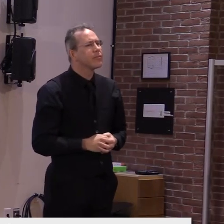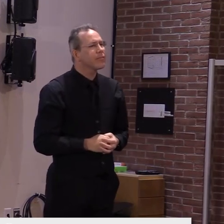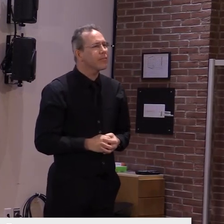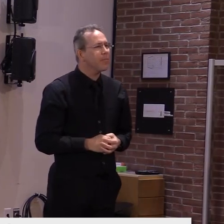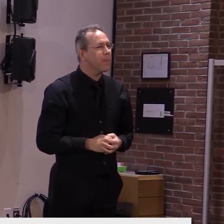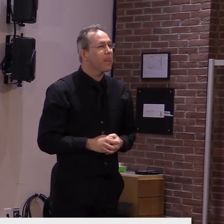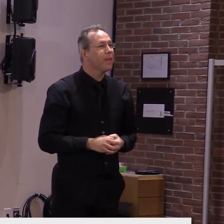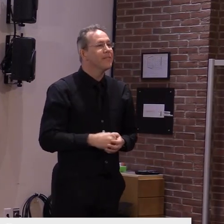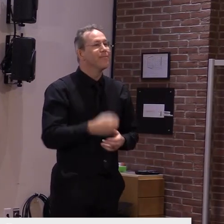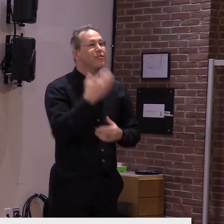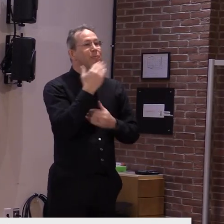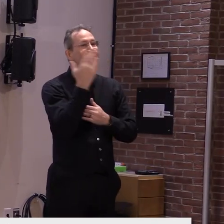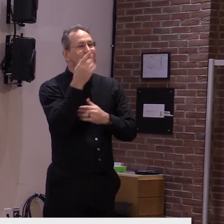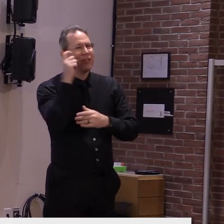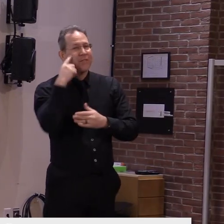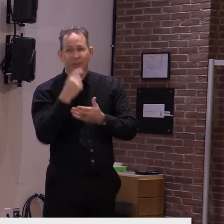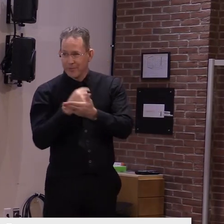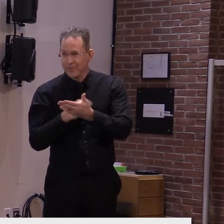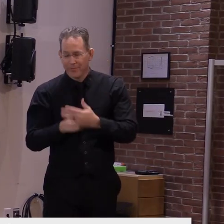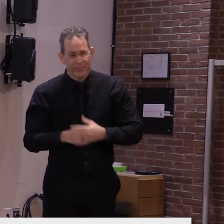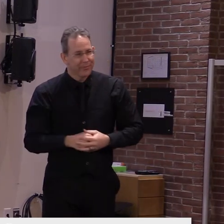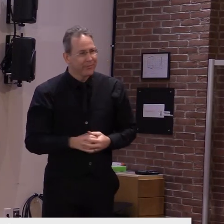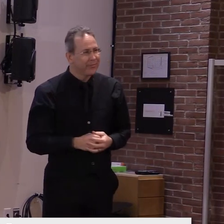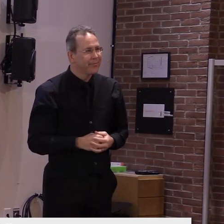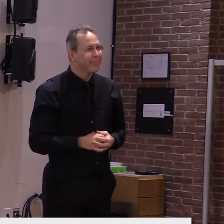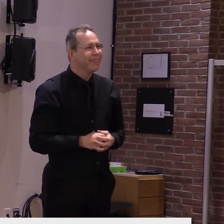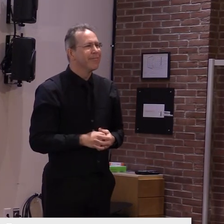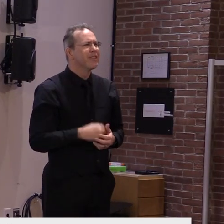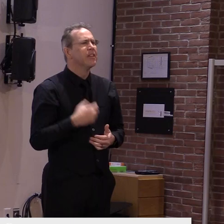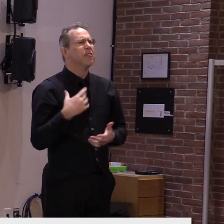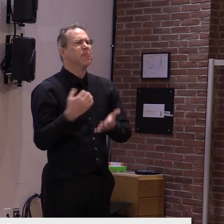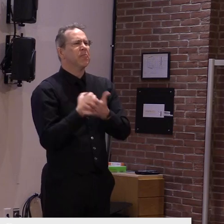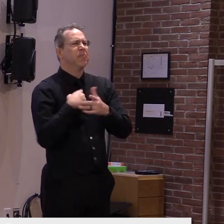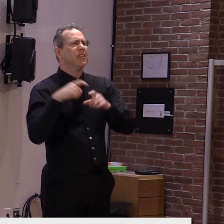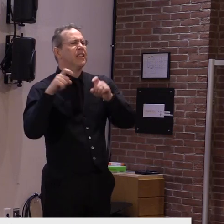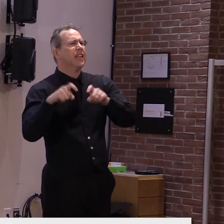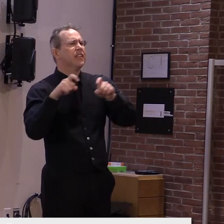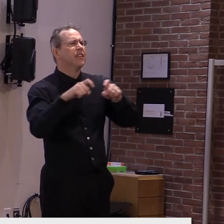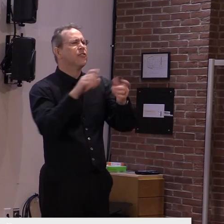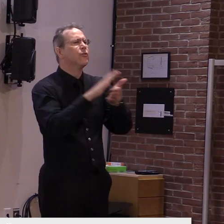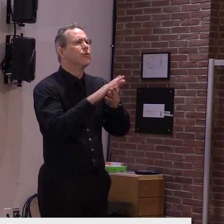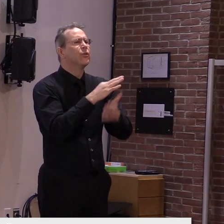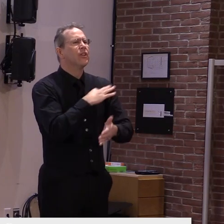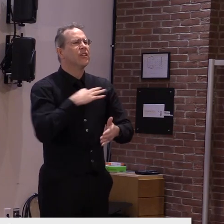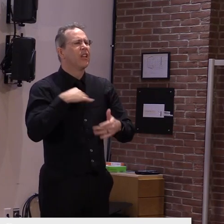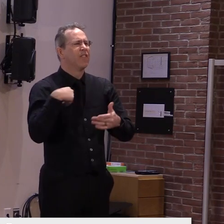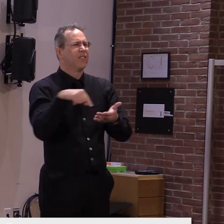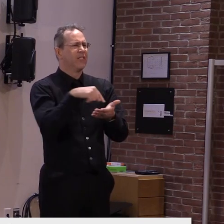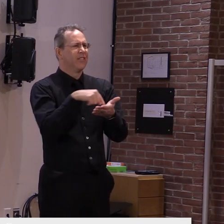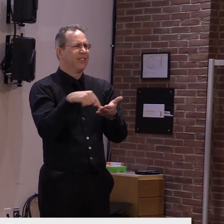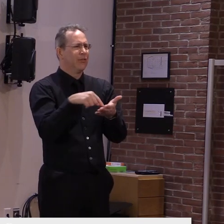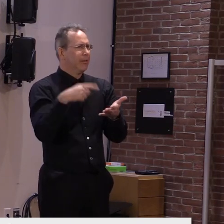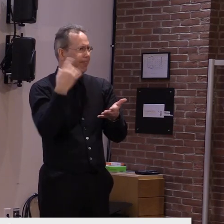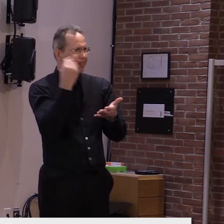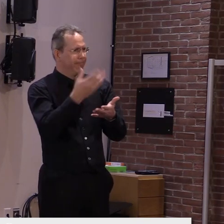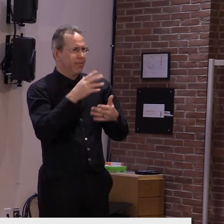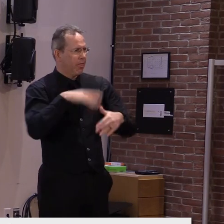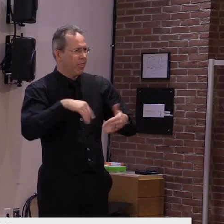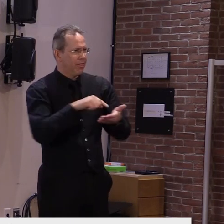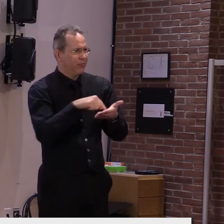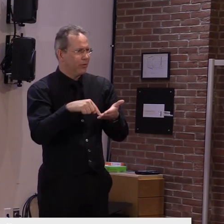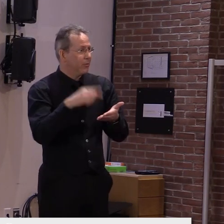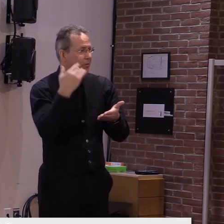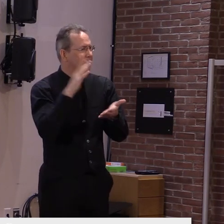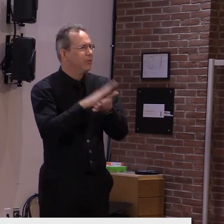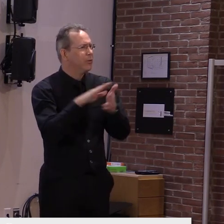Good morning, Governor. Surveillance testing for school staff was not held this week. We decided not to hold the testing due to the large